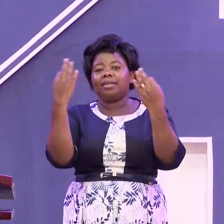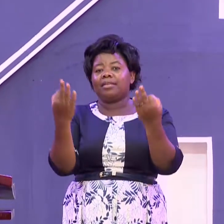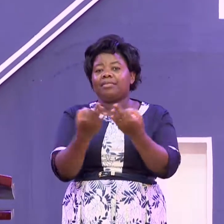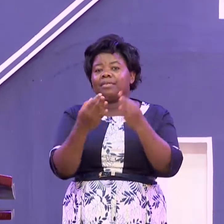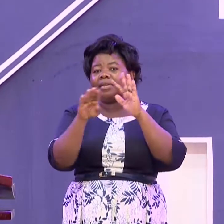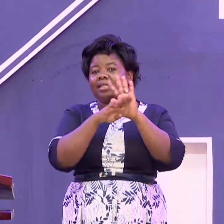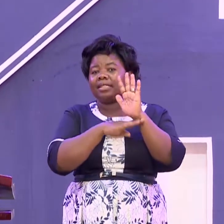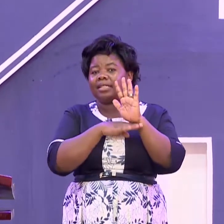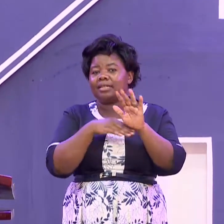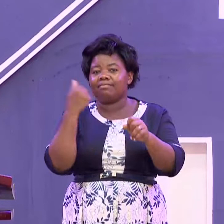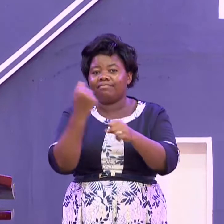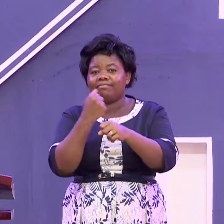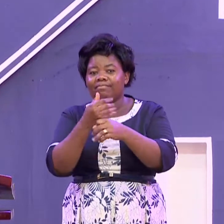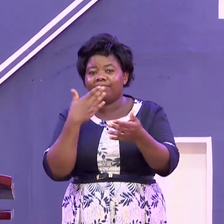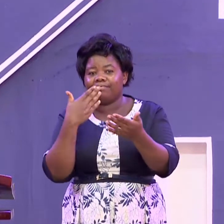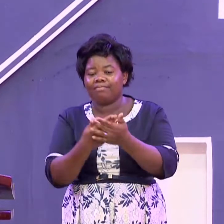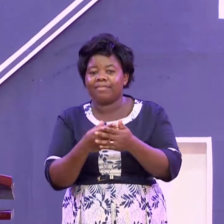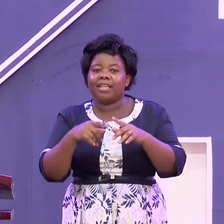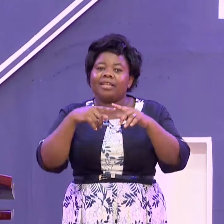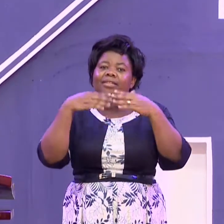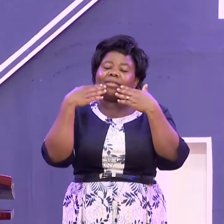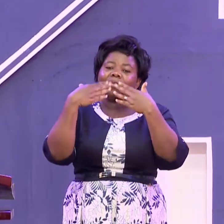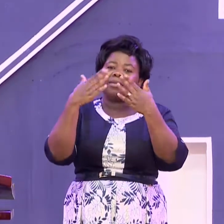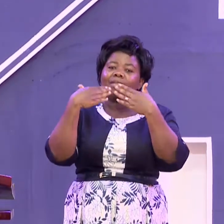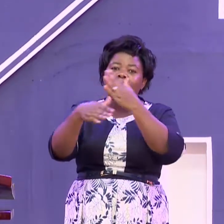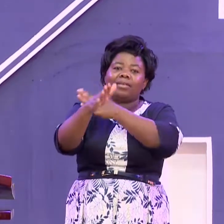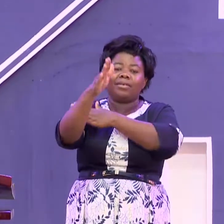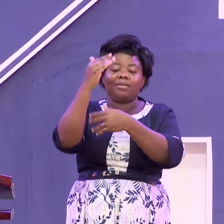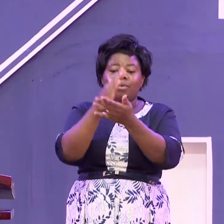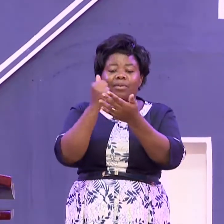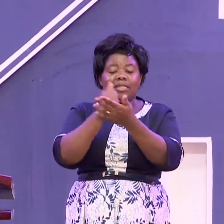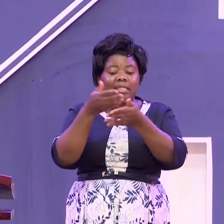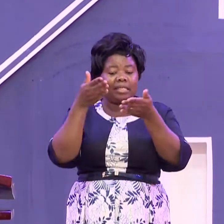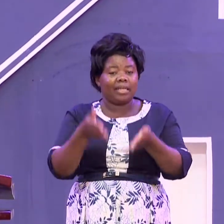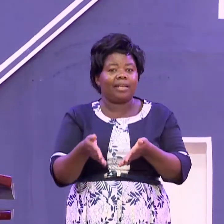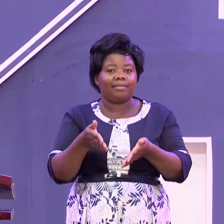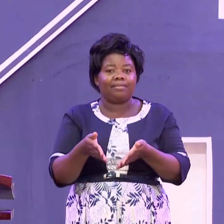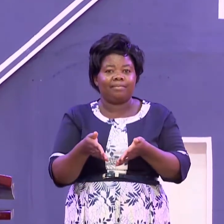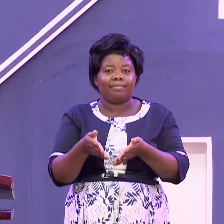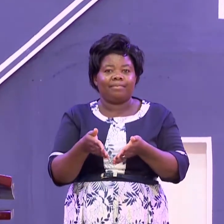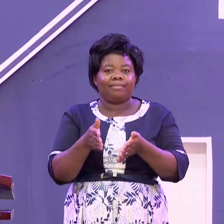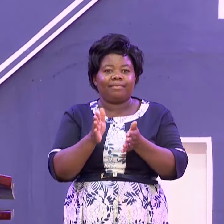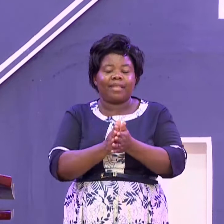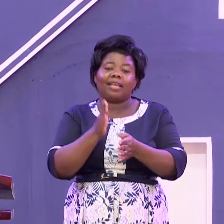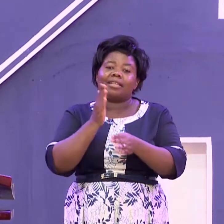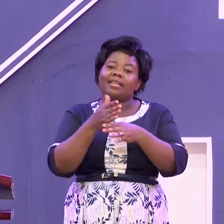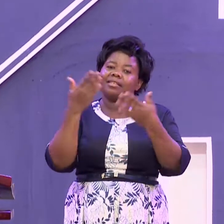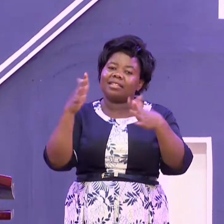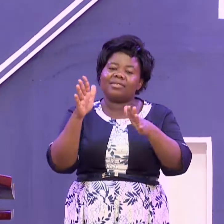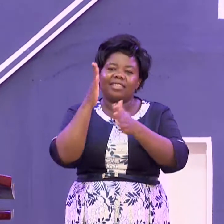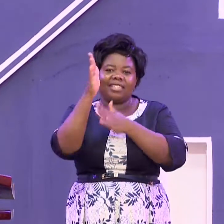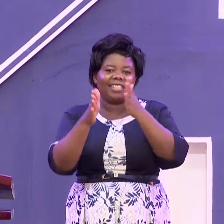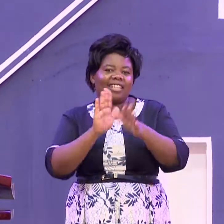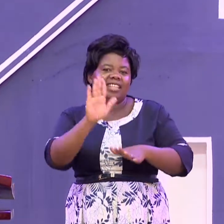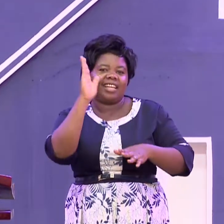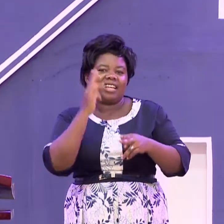In the family system she has done as well. Twebaza ntwina y'olwaleero. We thank the Lord we are with her today. Amaze okusayininga erinnya